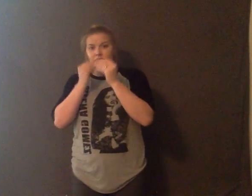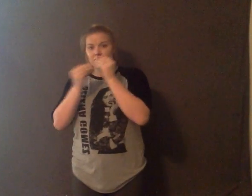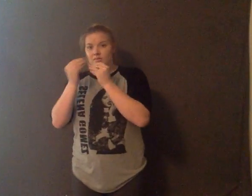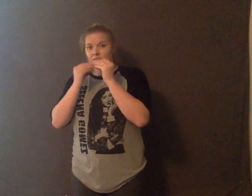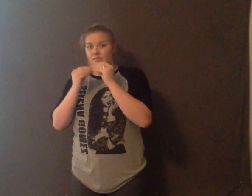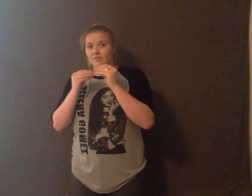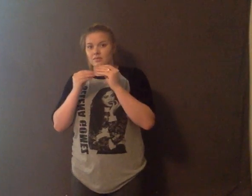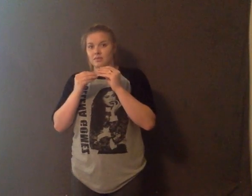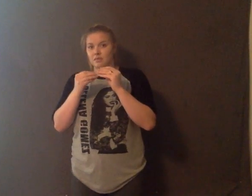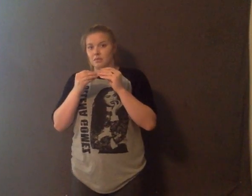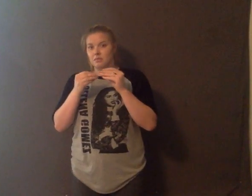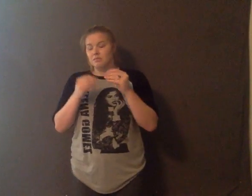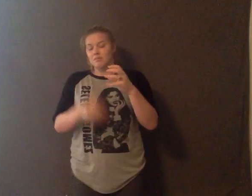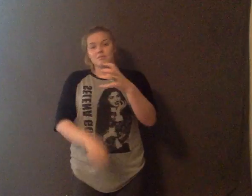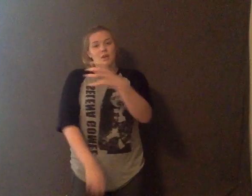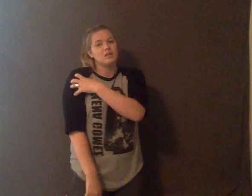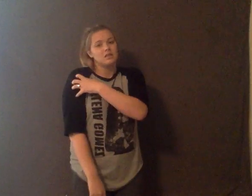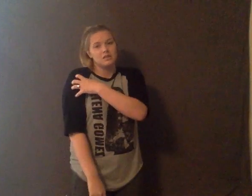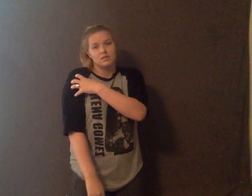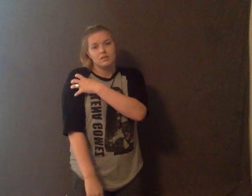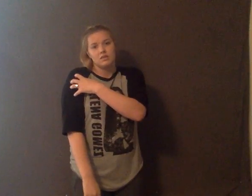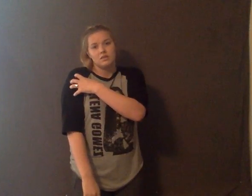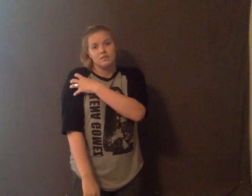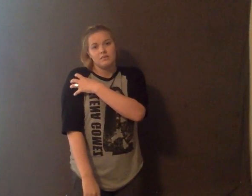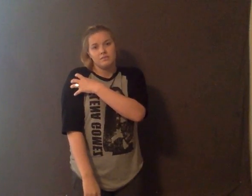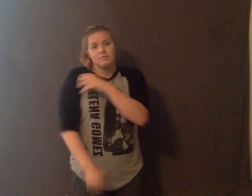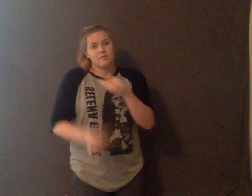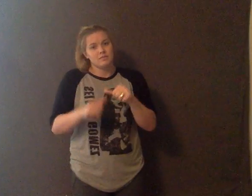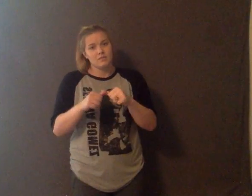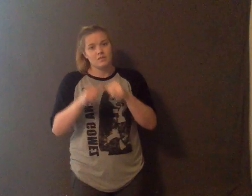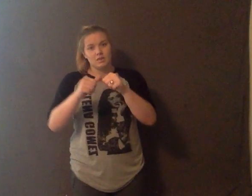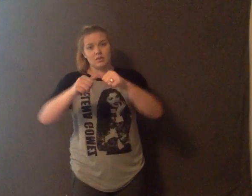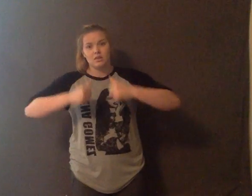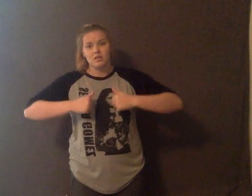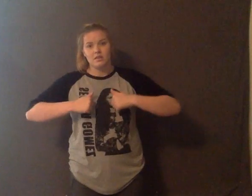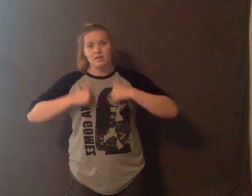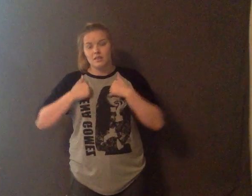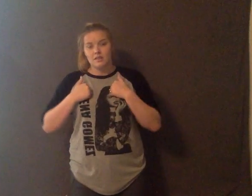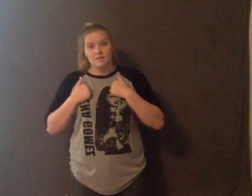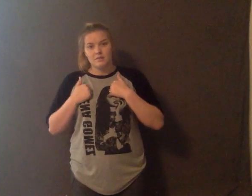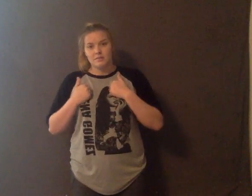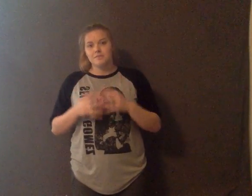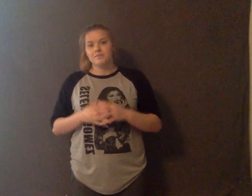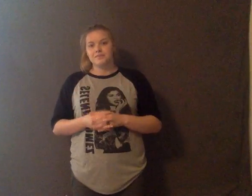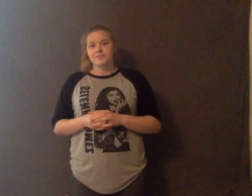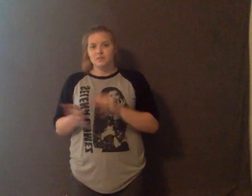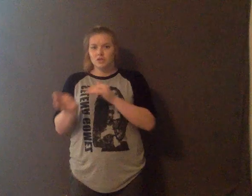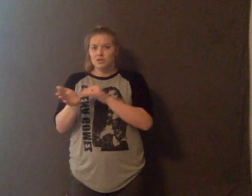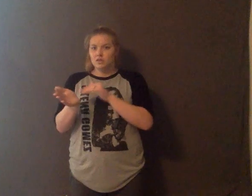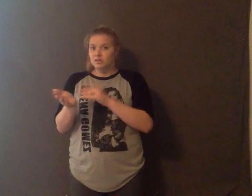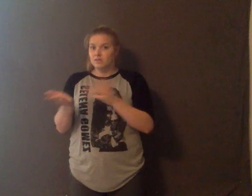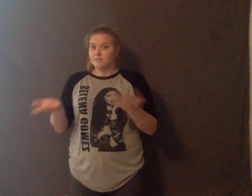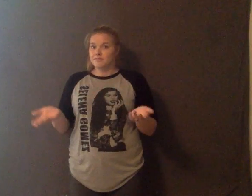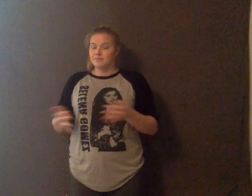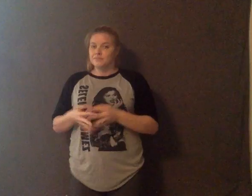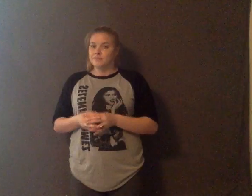the single most powerful thing we can do to determine our destiny. It trumps our genetics. Why isn't your doctor telling this? Odds are your doctor